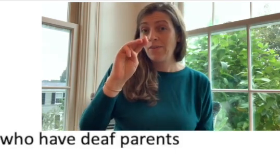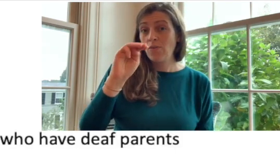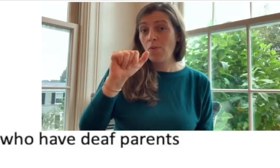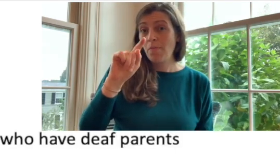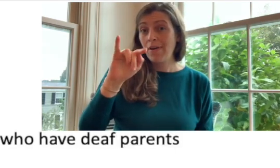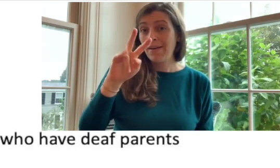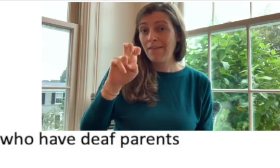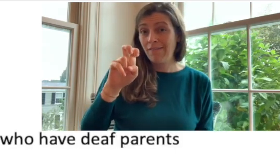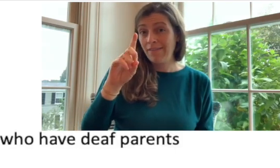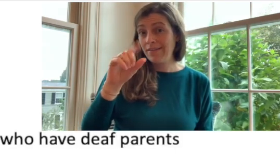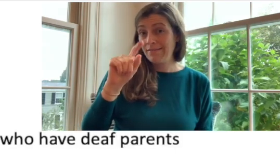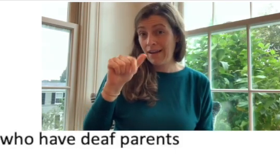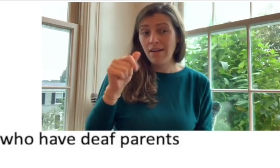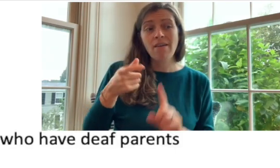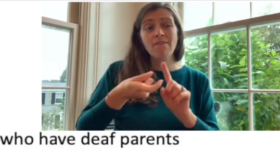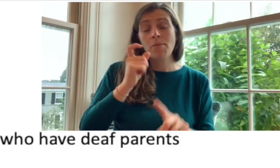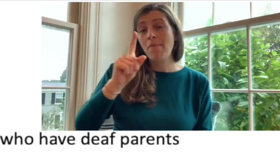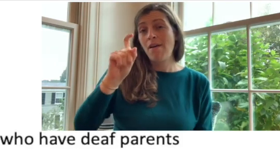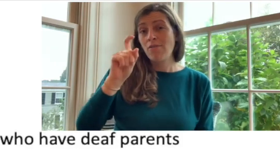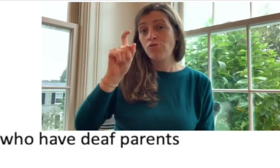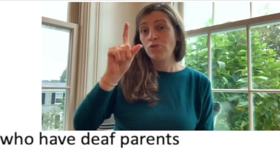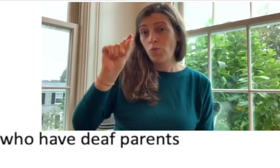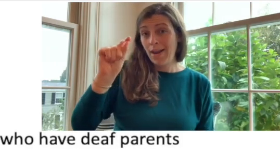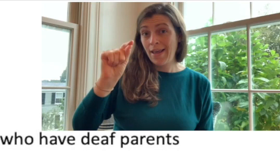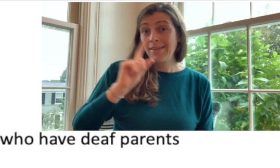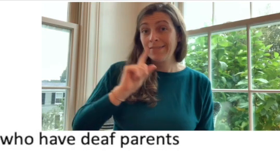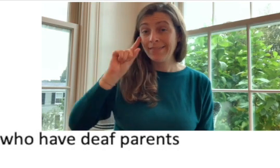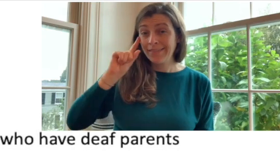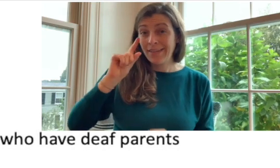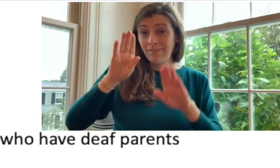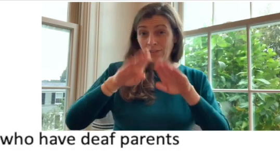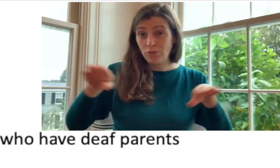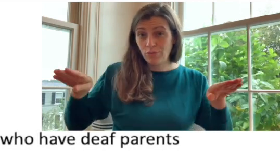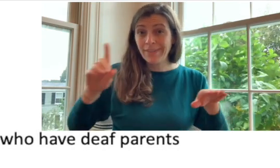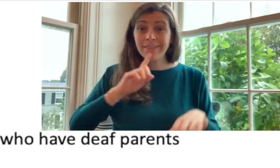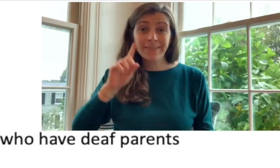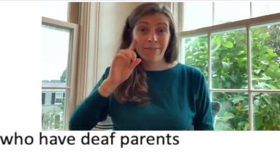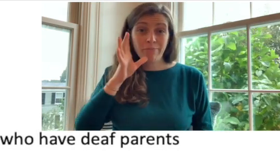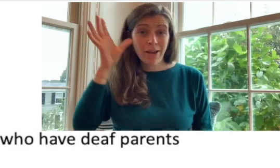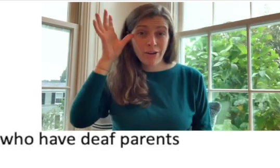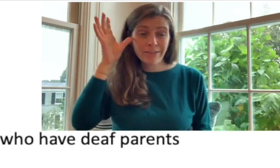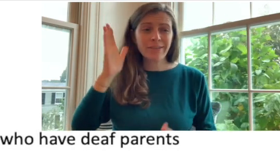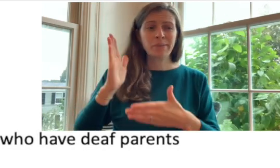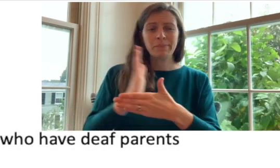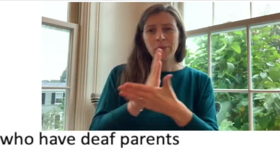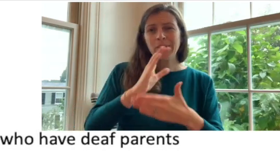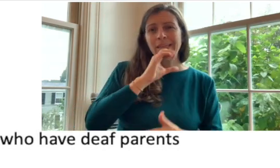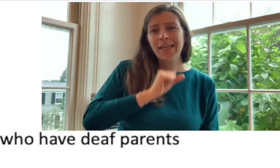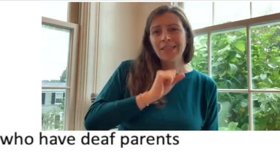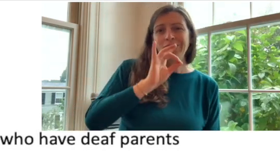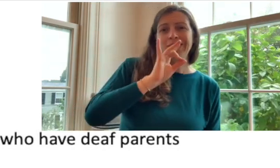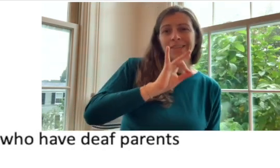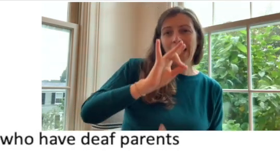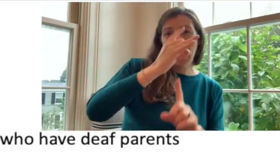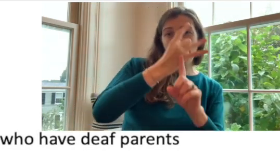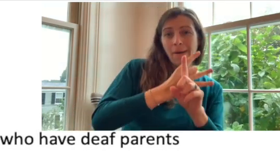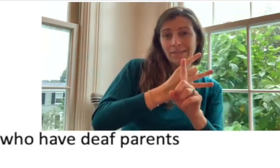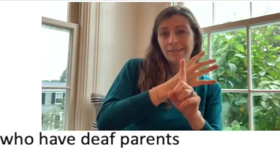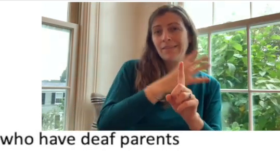We've collected normative data from 120 deaf children who have deaf parents. These are all children who are between the ages of 8